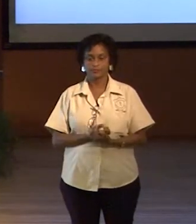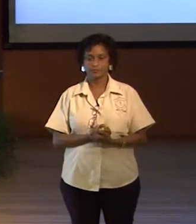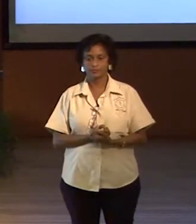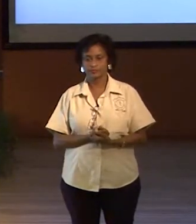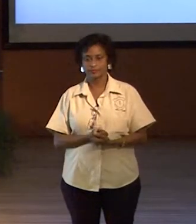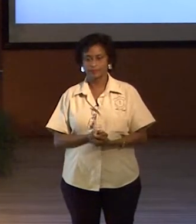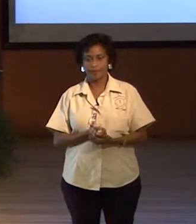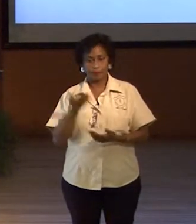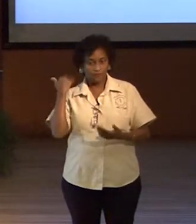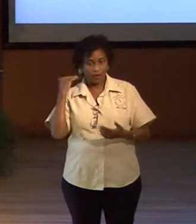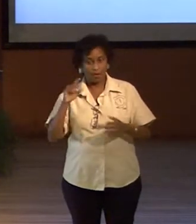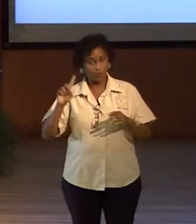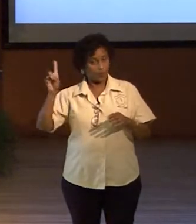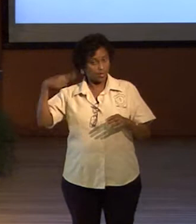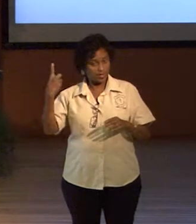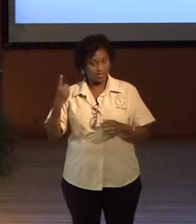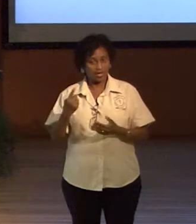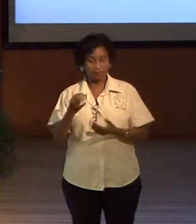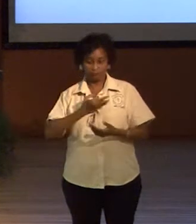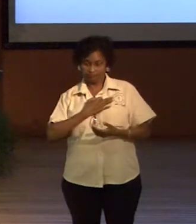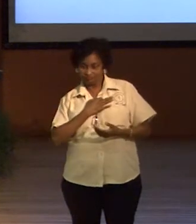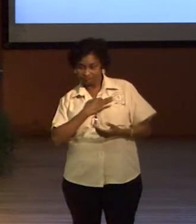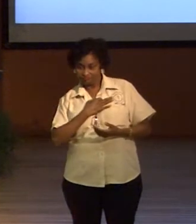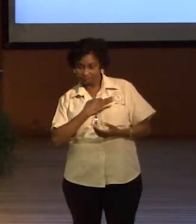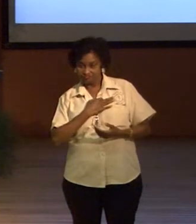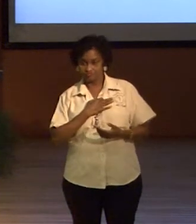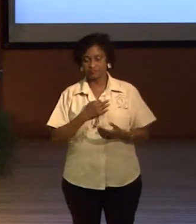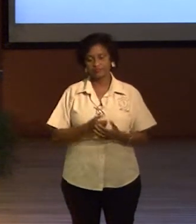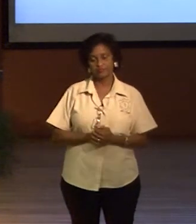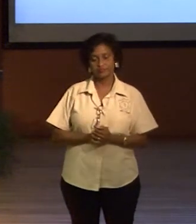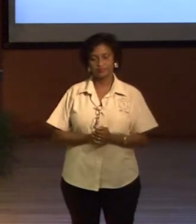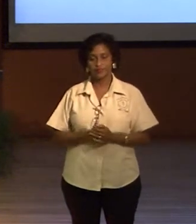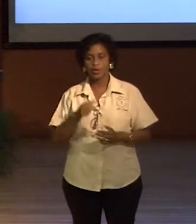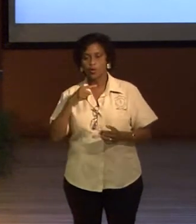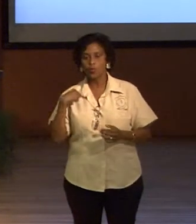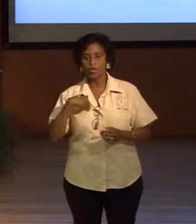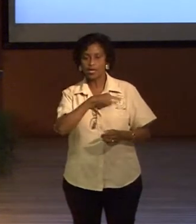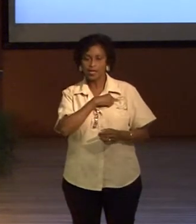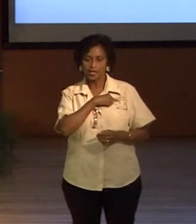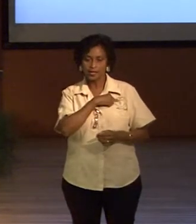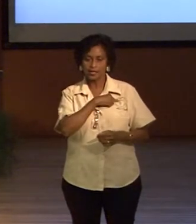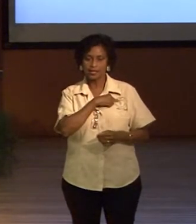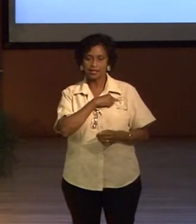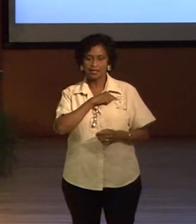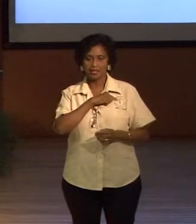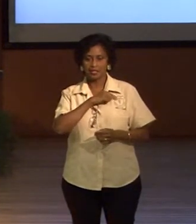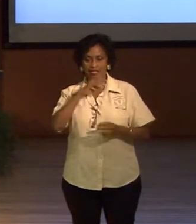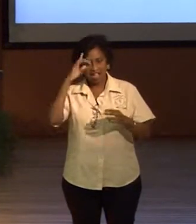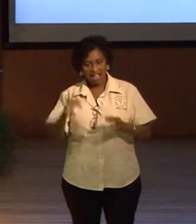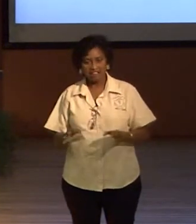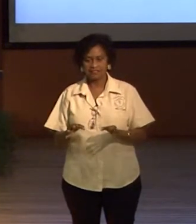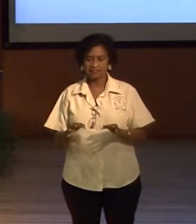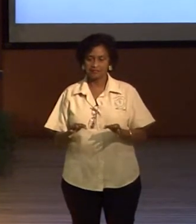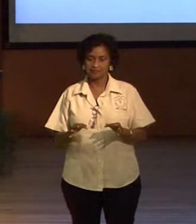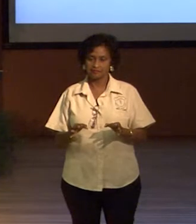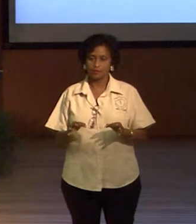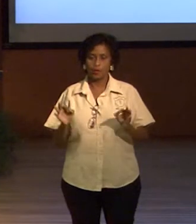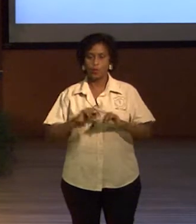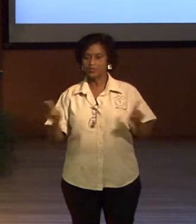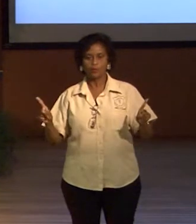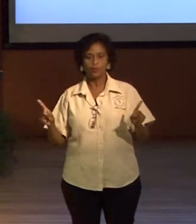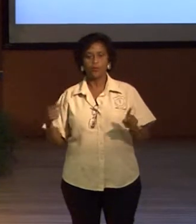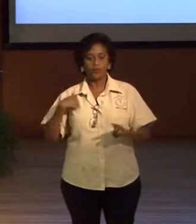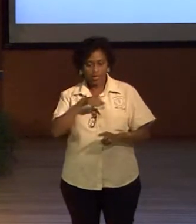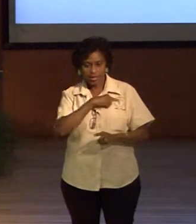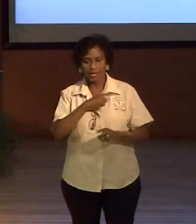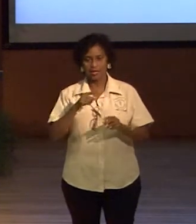Nobel Prize, is that we're not really in control of our decision making, that a lot of our decisions are made by forces